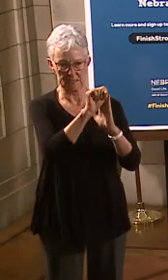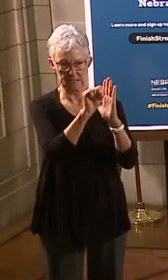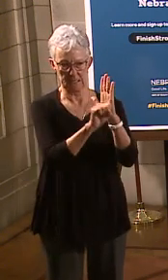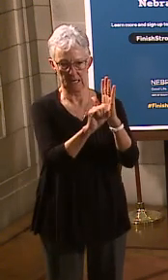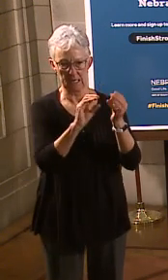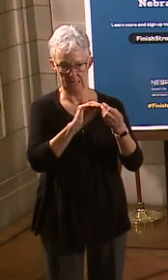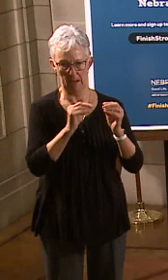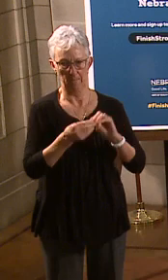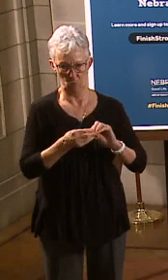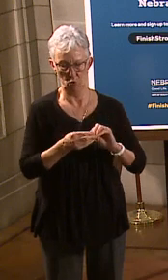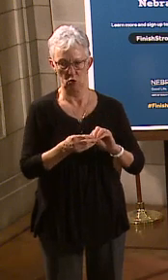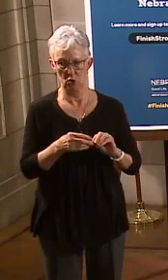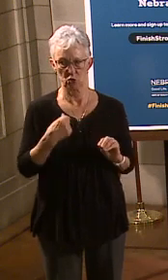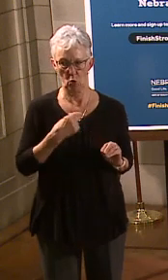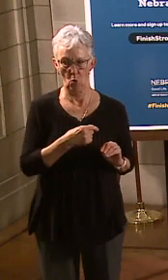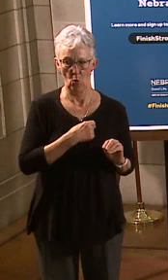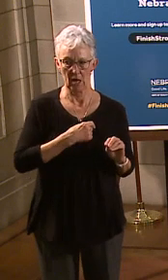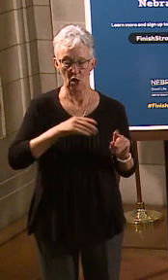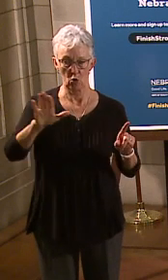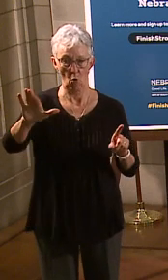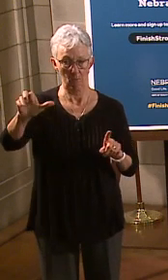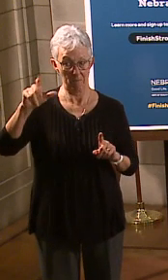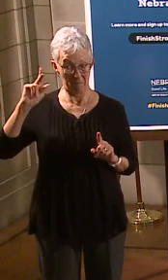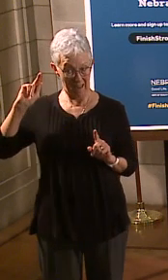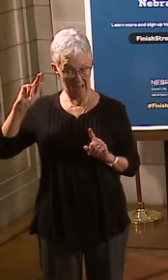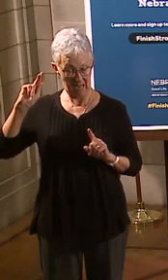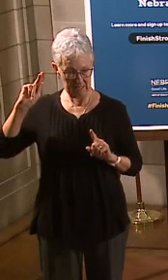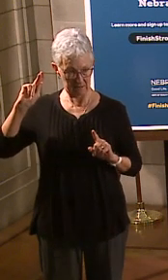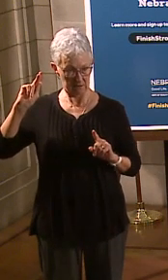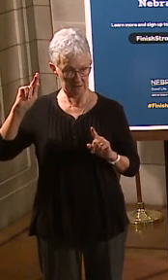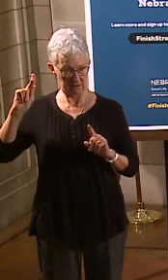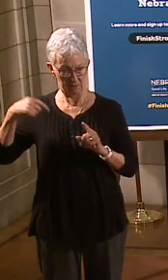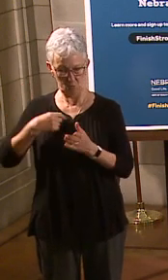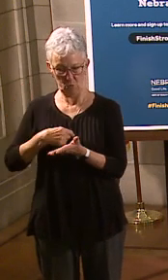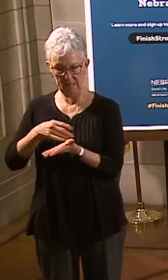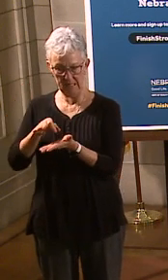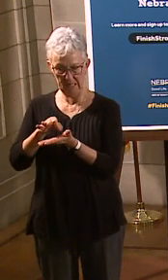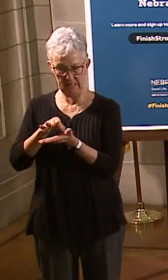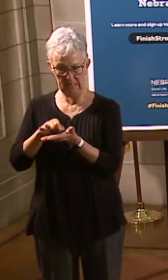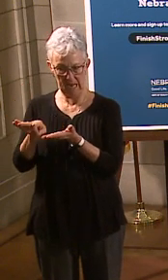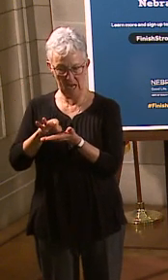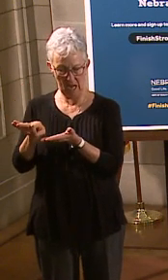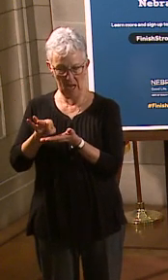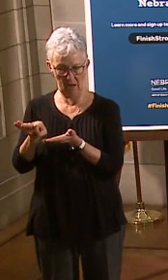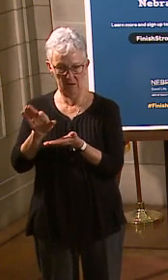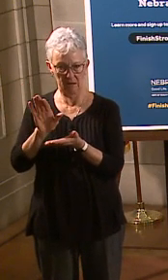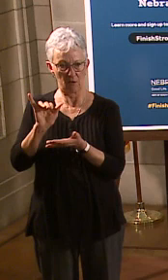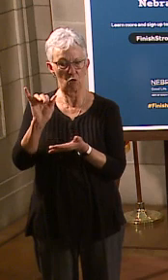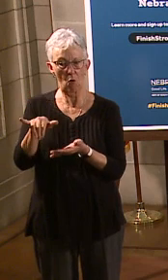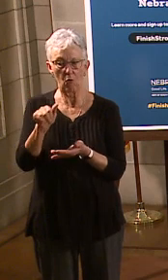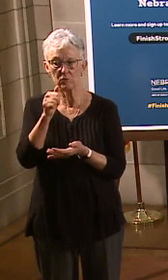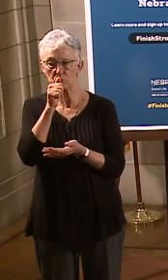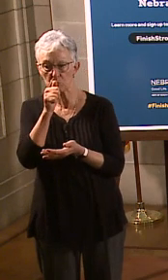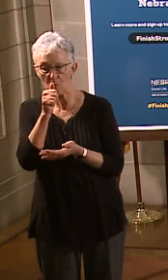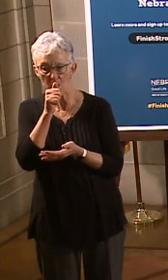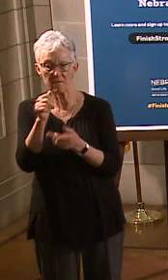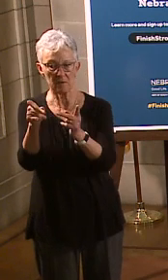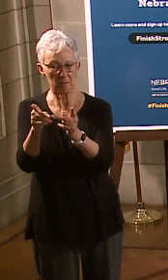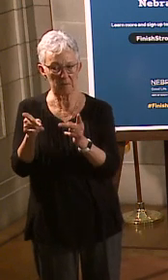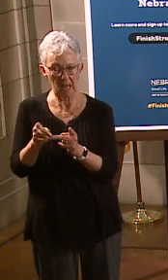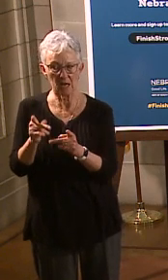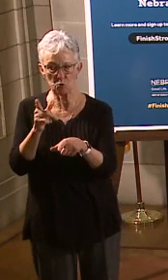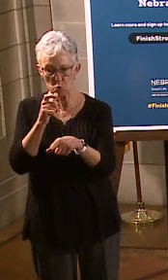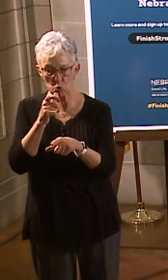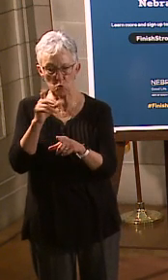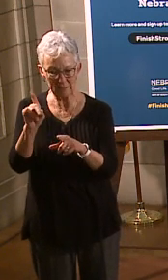get updated as we're going back, and as we get more of these providers, you know, getting the codes to be able to capture these providers, then we're going